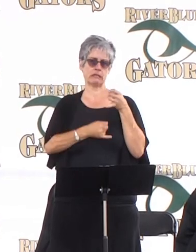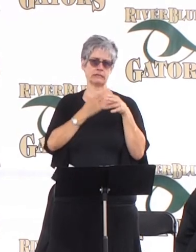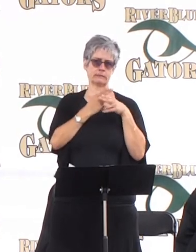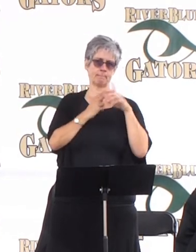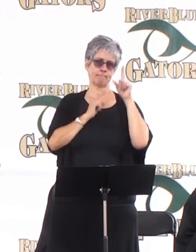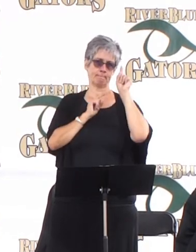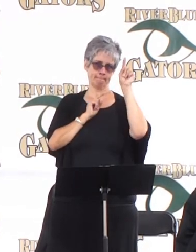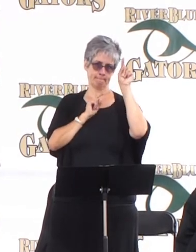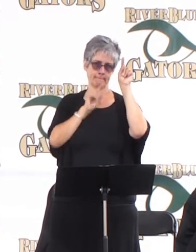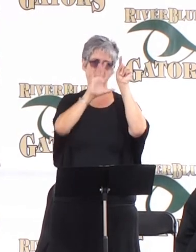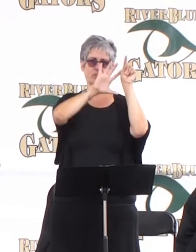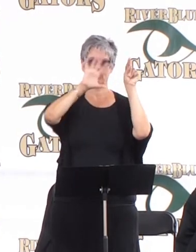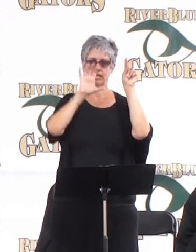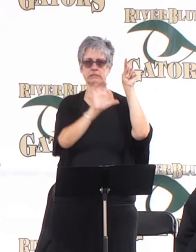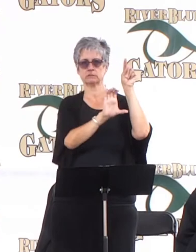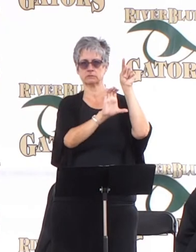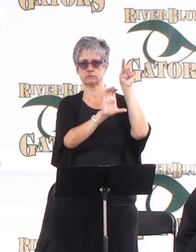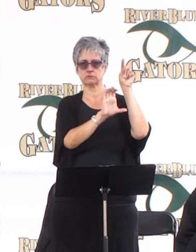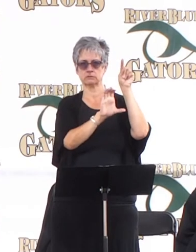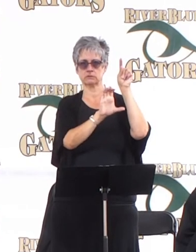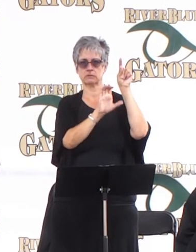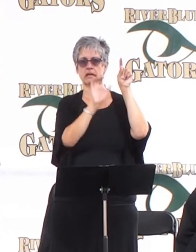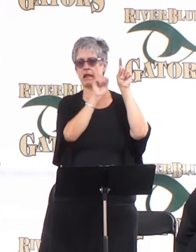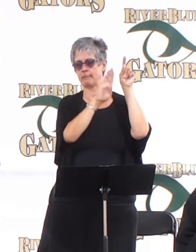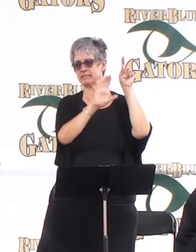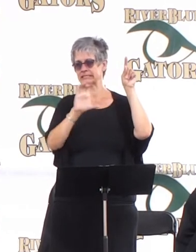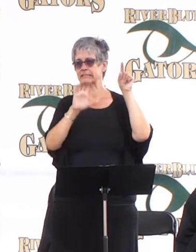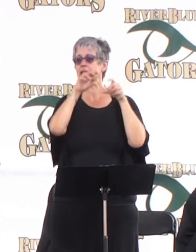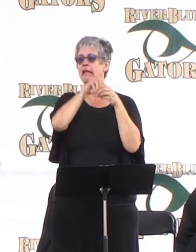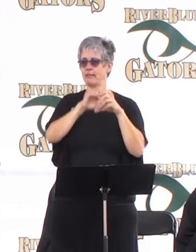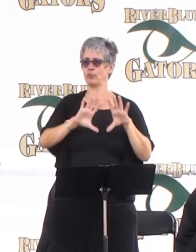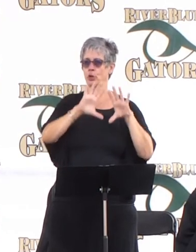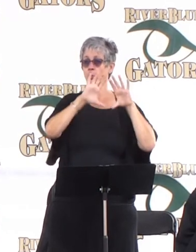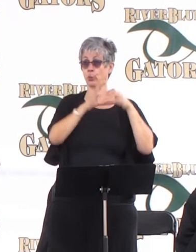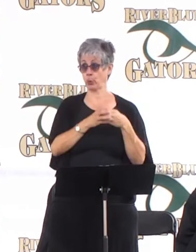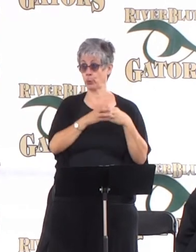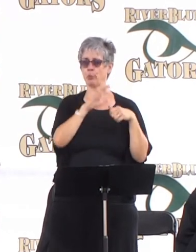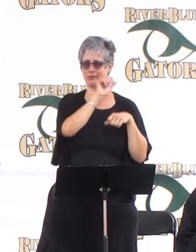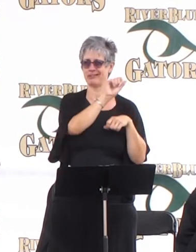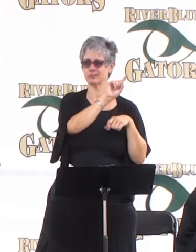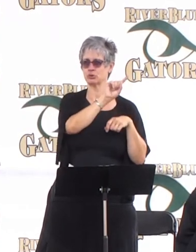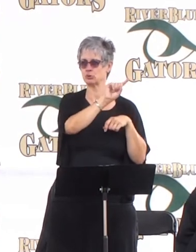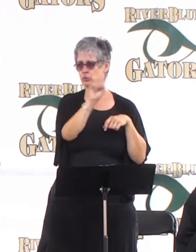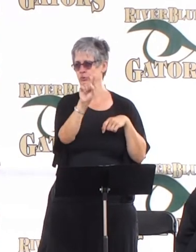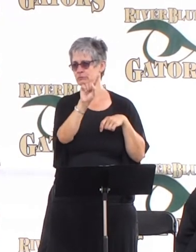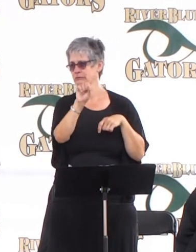alphabetized within their crew. We now present each crew for graduation.